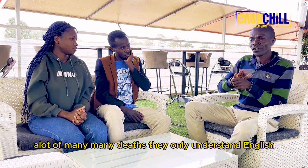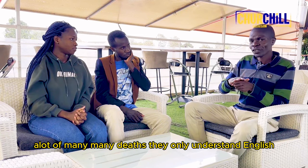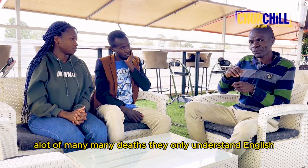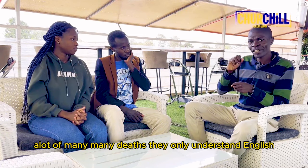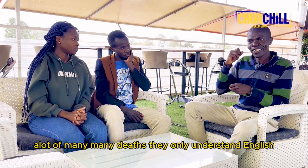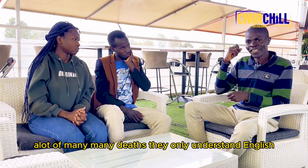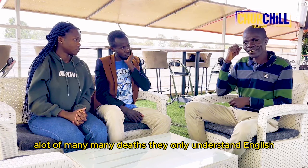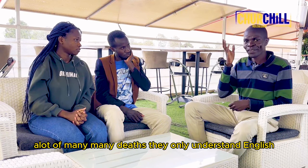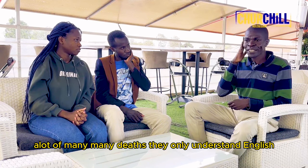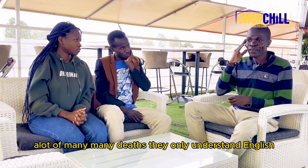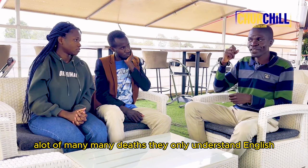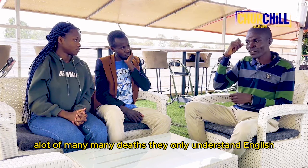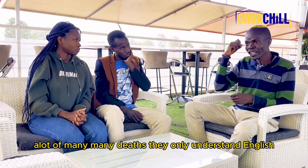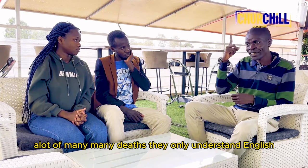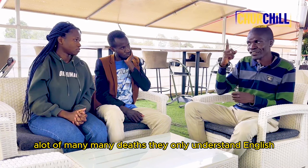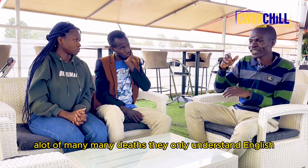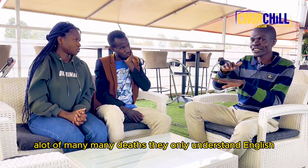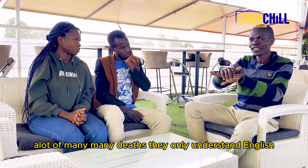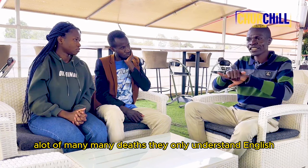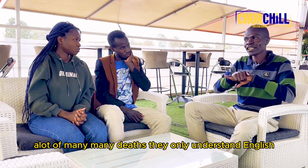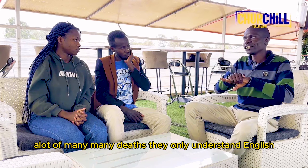lot of, many deaf, they only understand English.